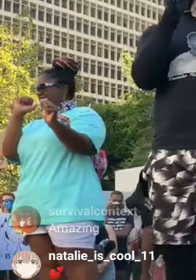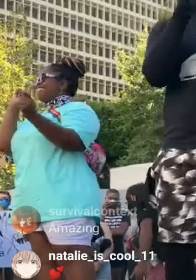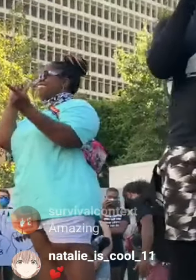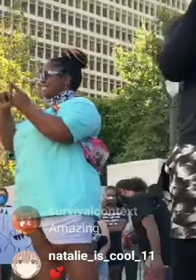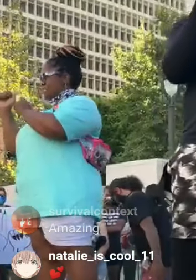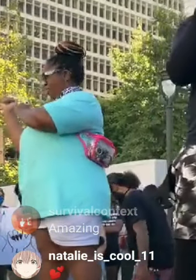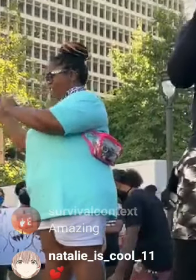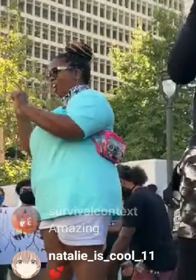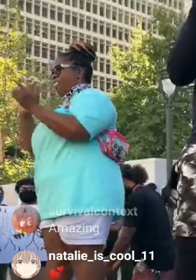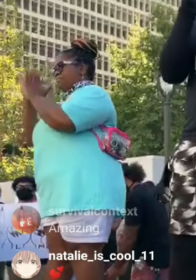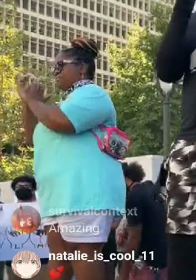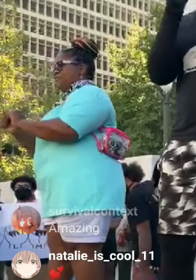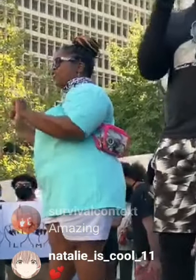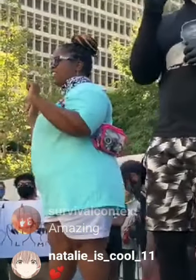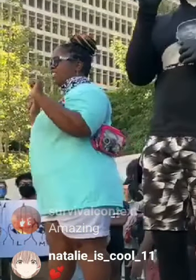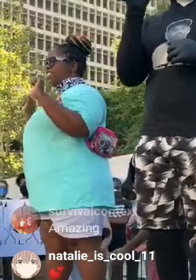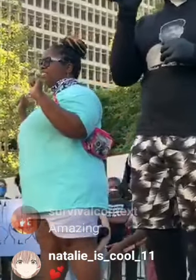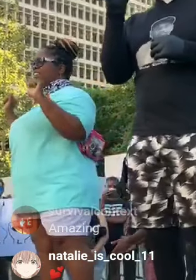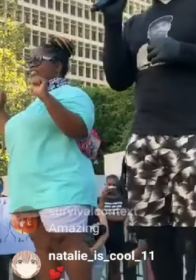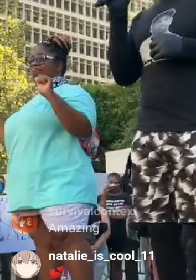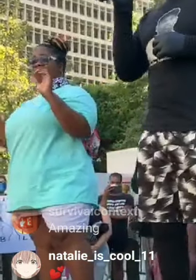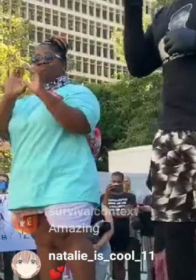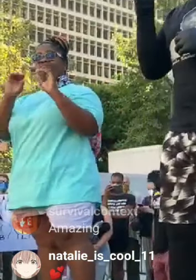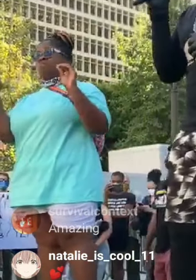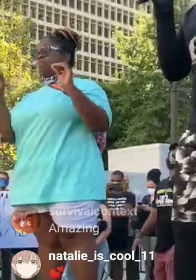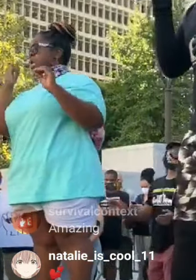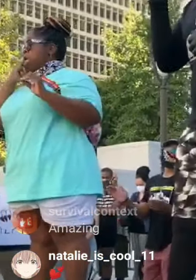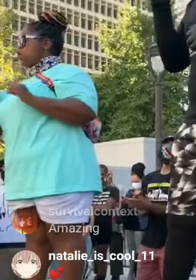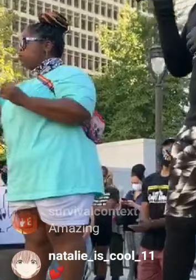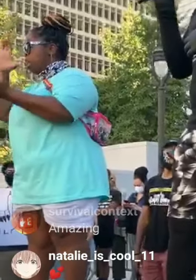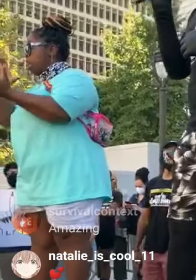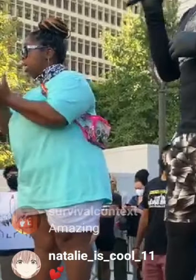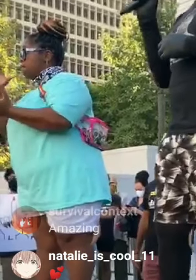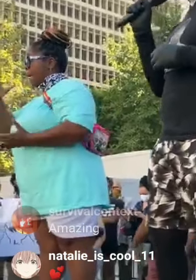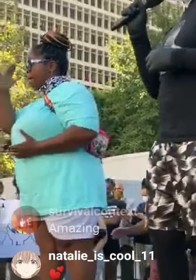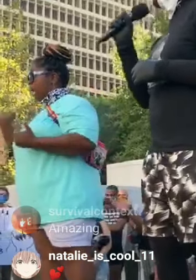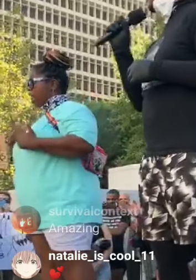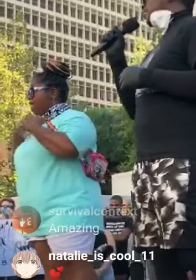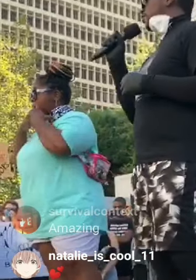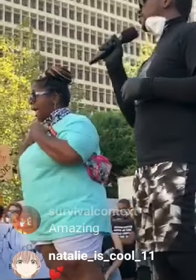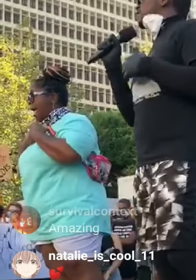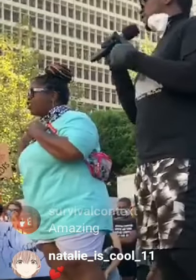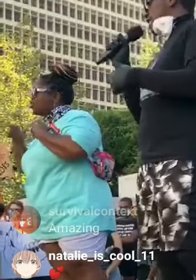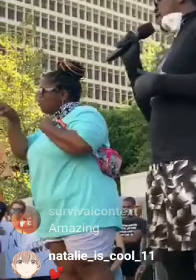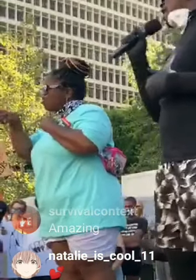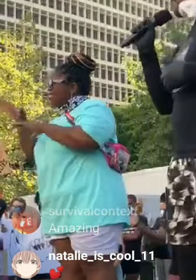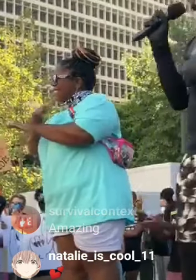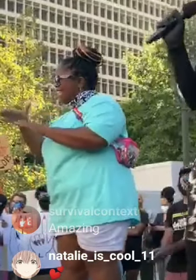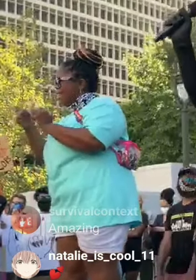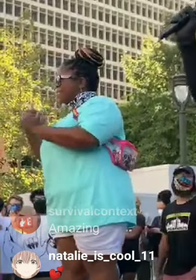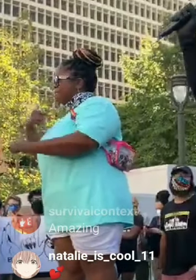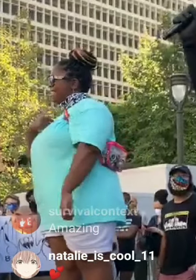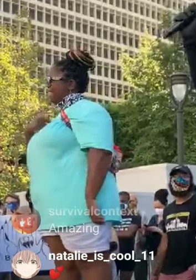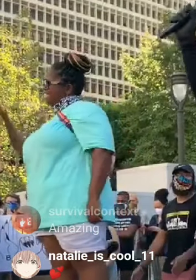till everybody's free. And if you believe that Black Lives Matter, you should sing it with